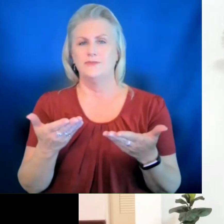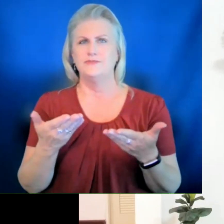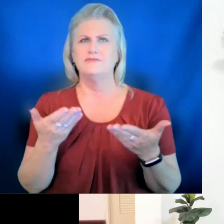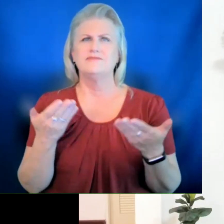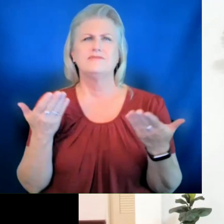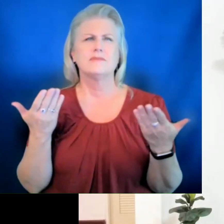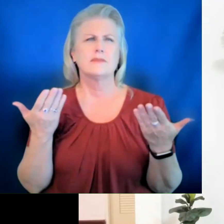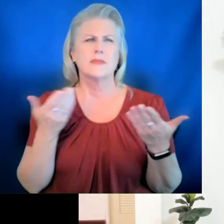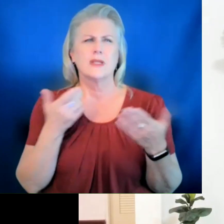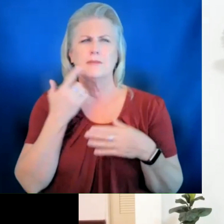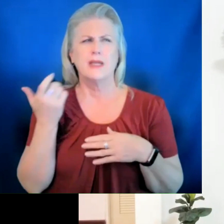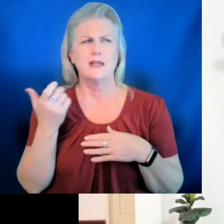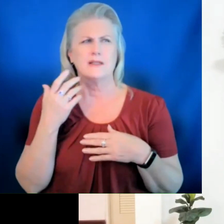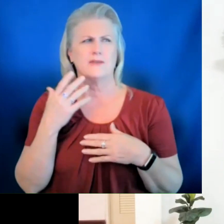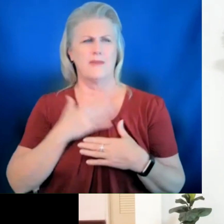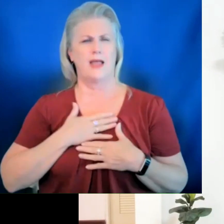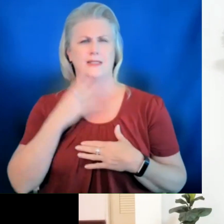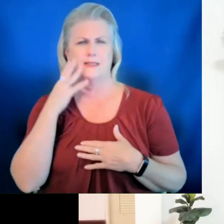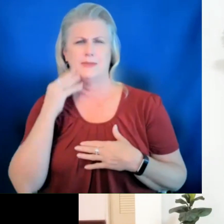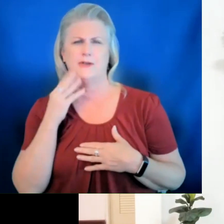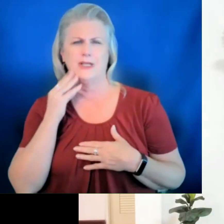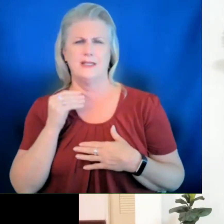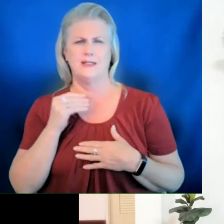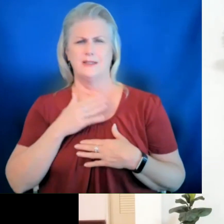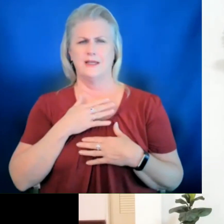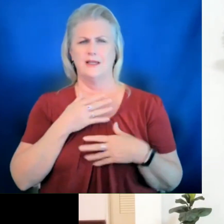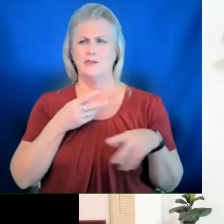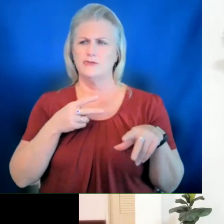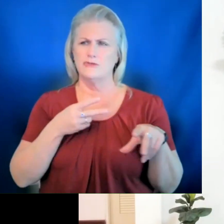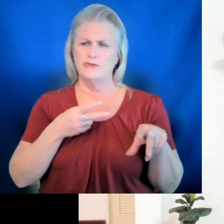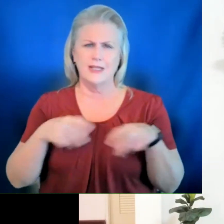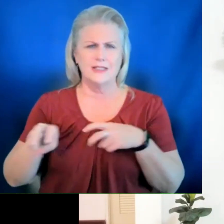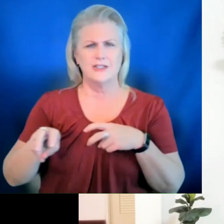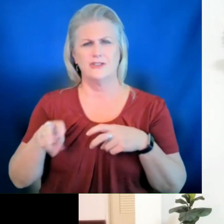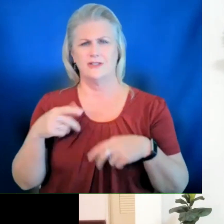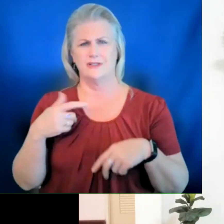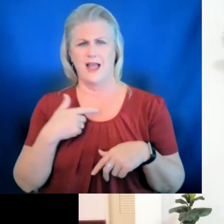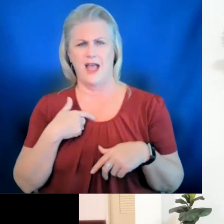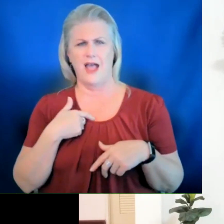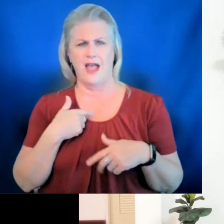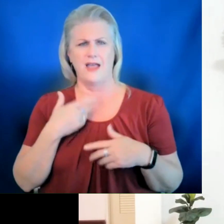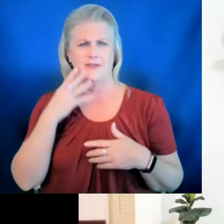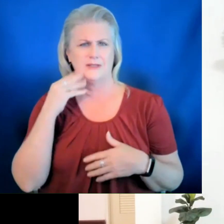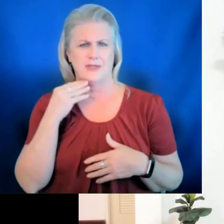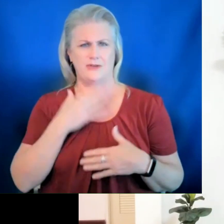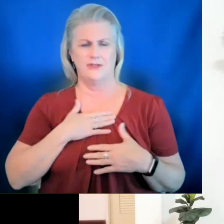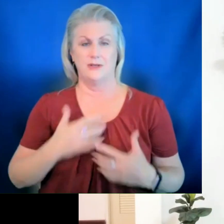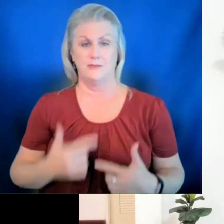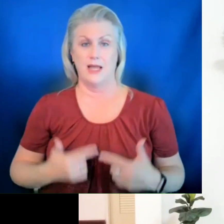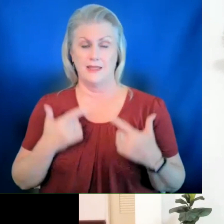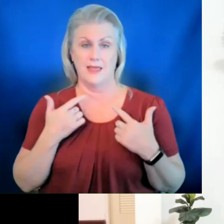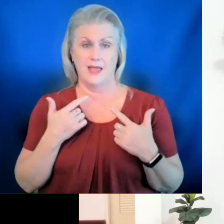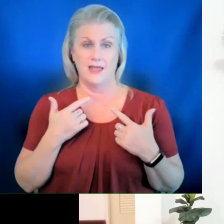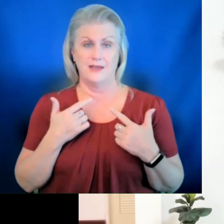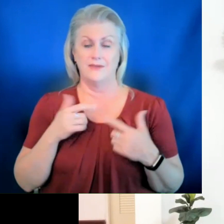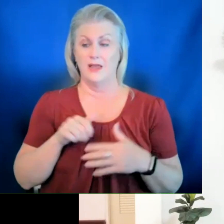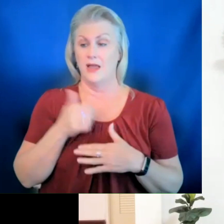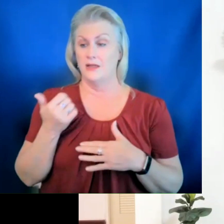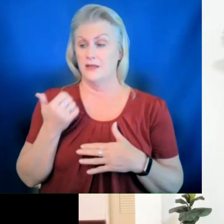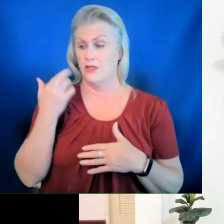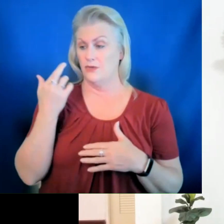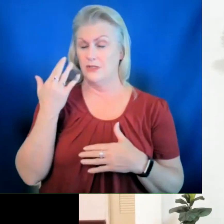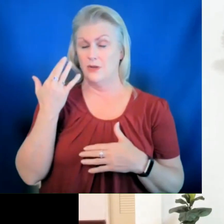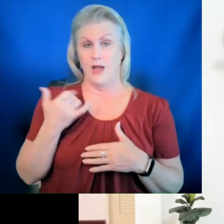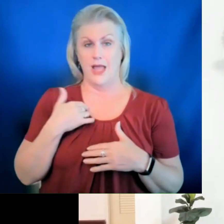offer because of the experiences and the transitions that I had through my life.